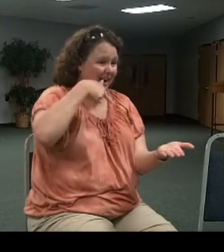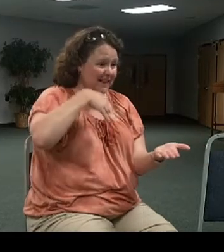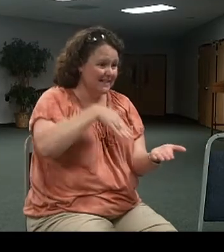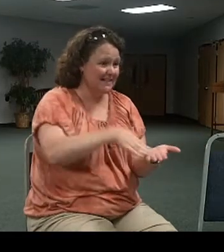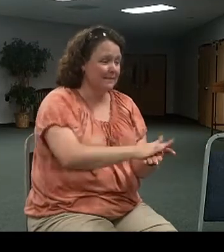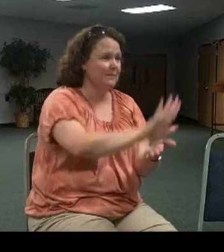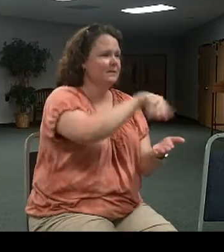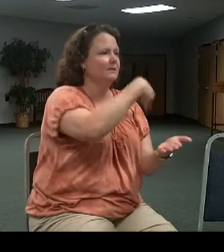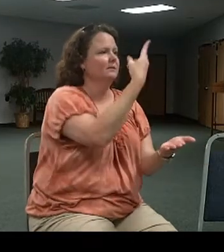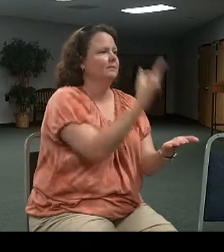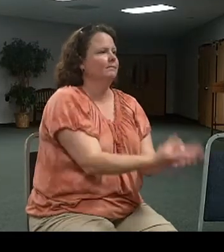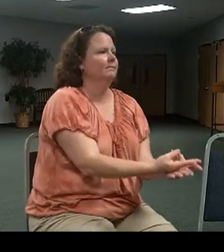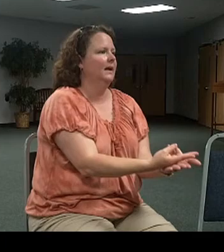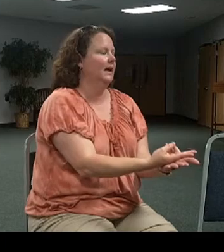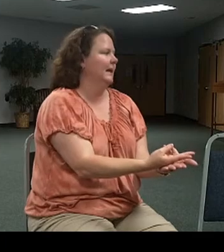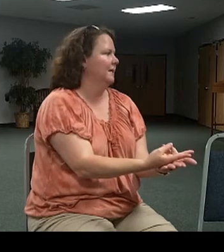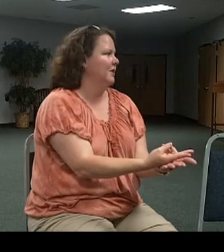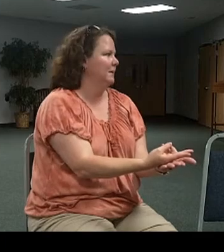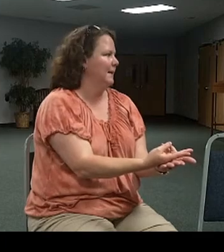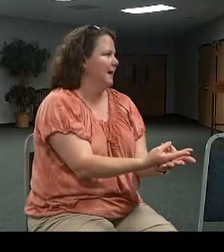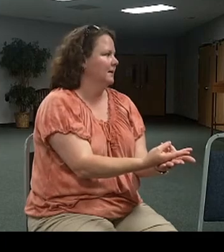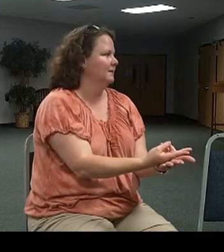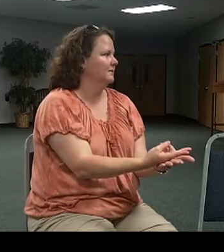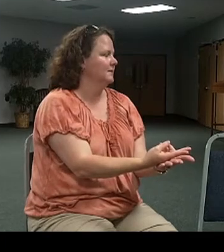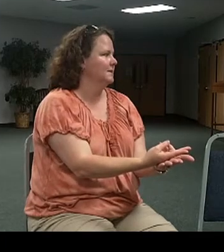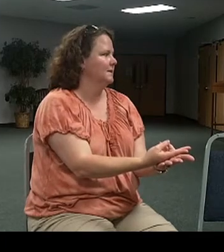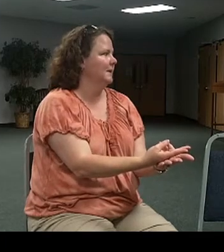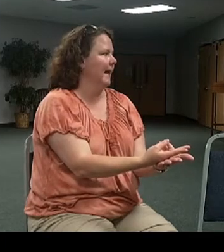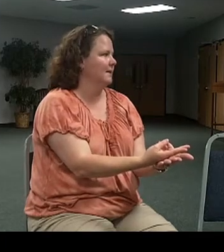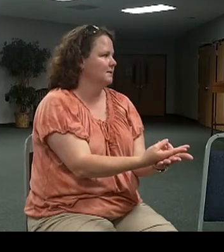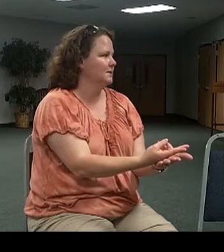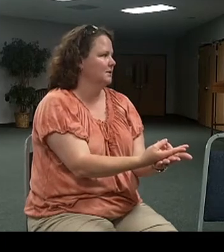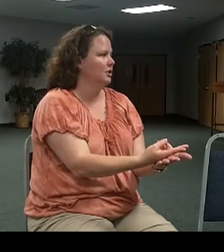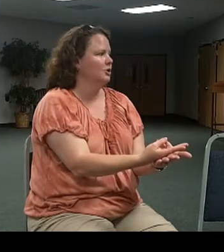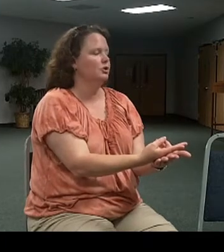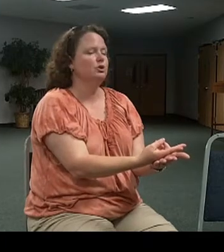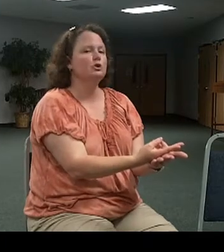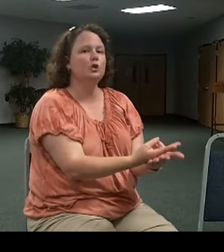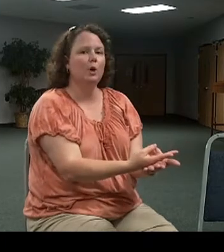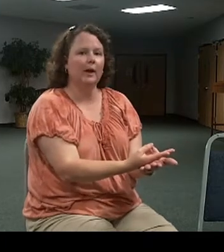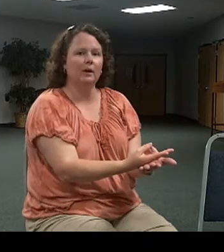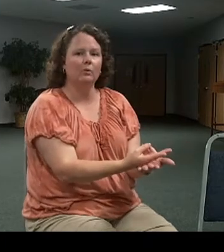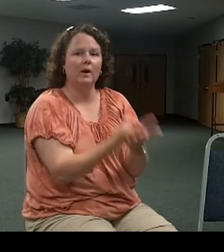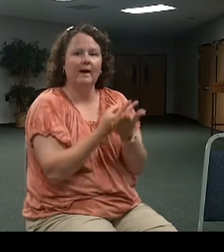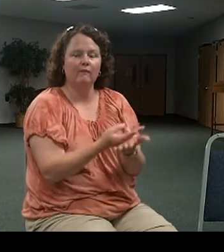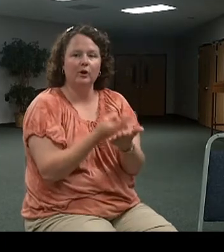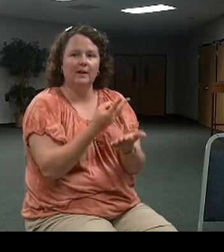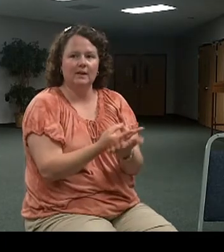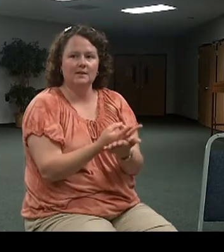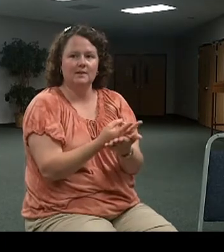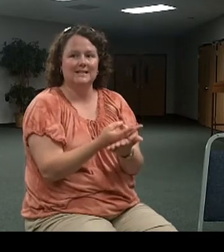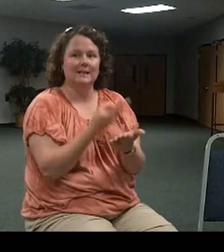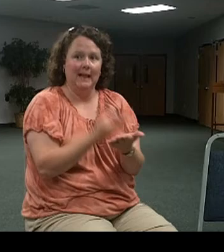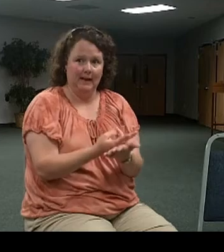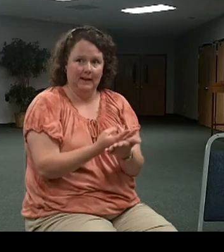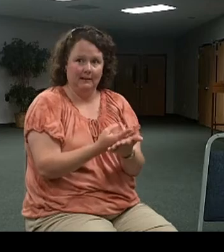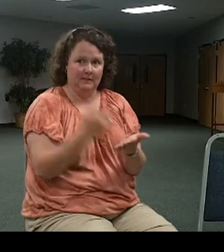I slipped and I landed on my back. To land. So you're showing whatever it is that's landing. If